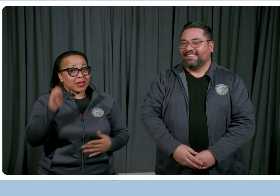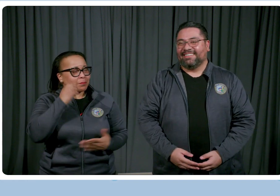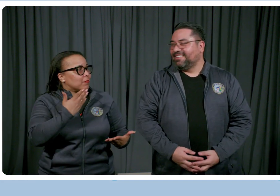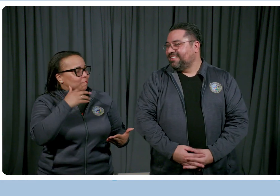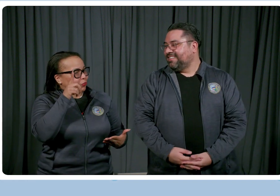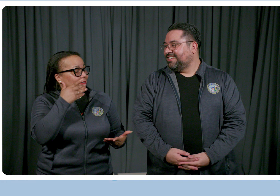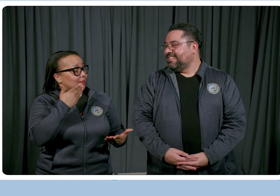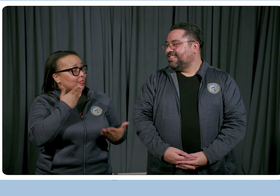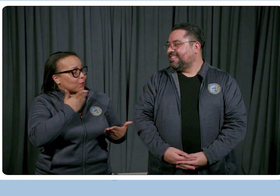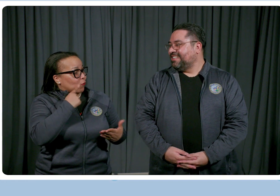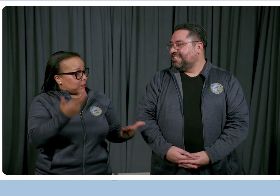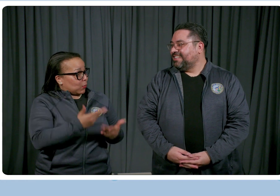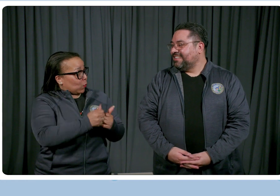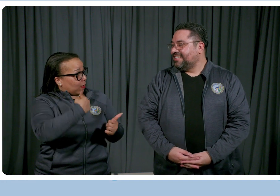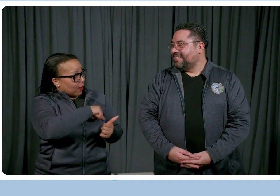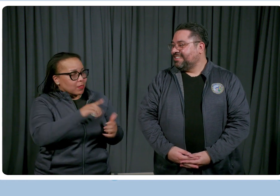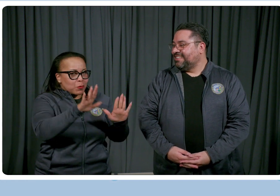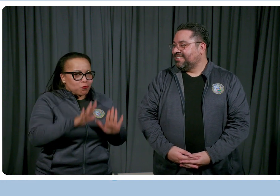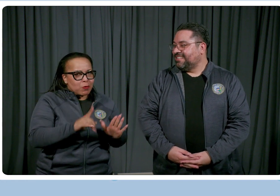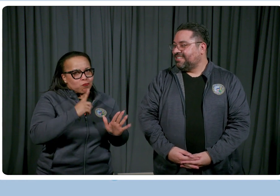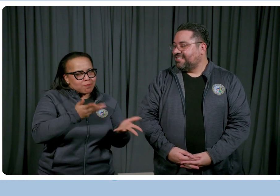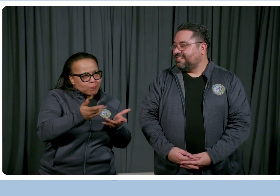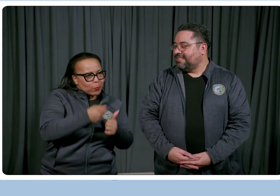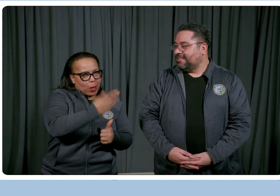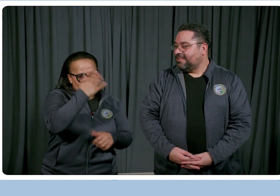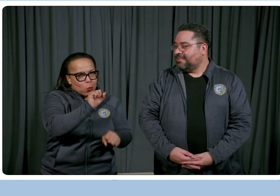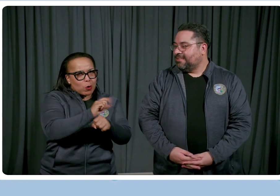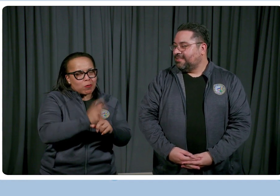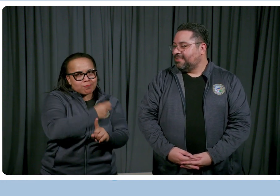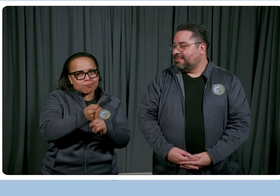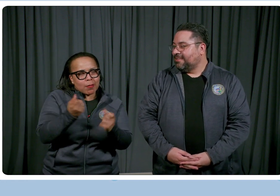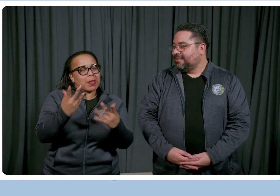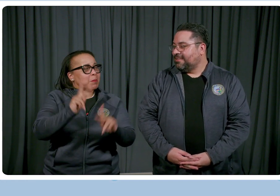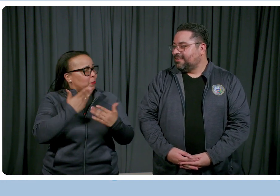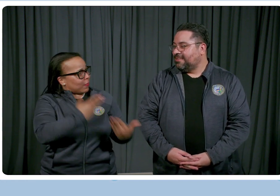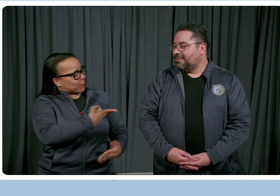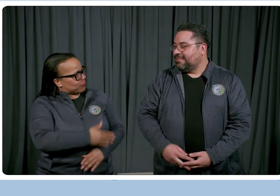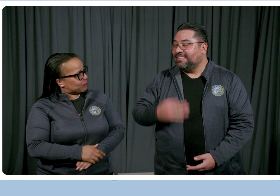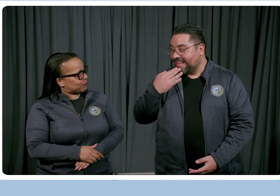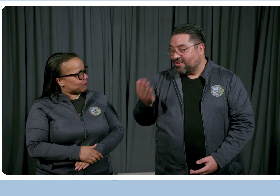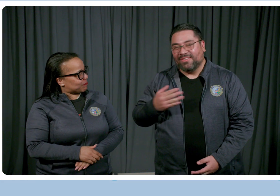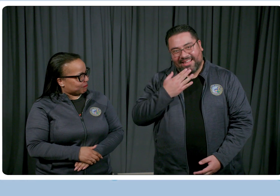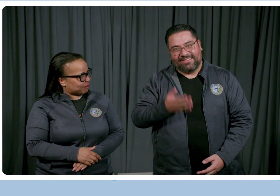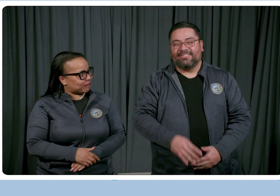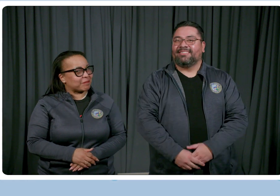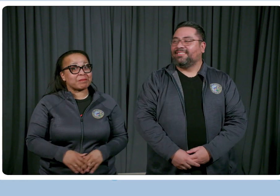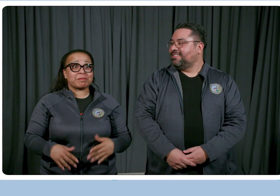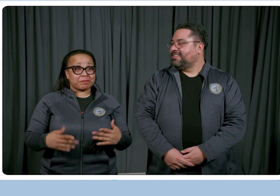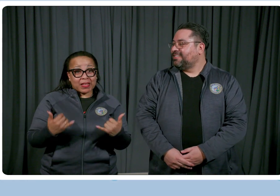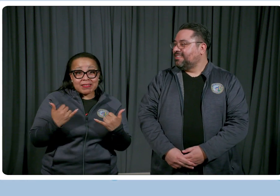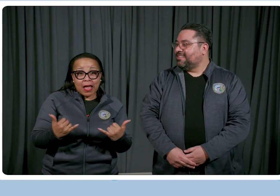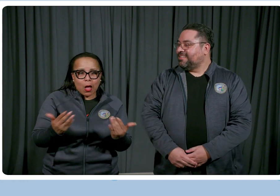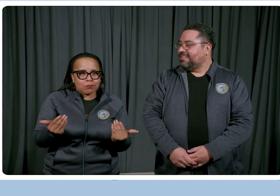Well, Esteban, thanks for being here with us. All right, thank you. It's been great to talk to you. I know that your work has impacted a lot of people, so thank you. Thank you.